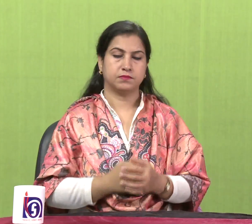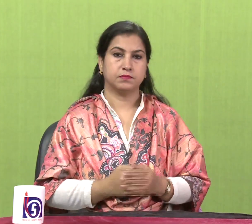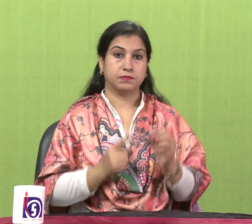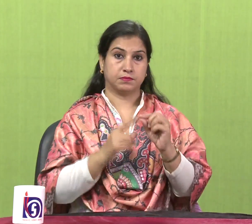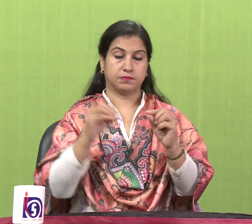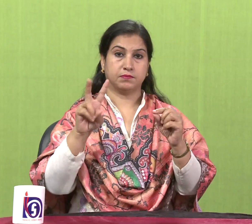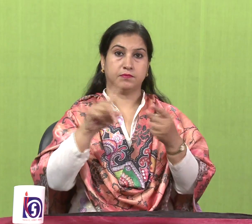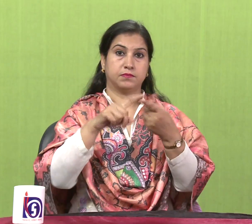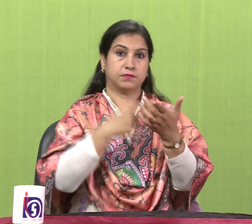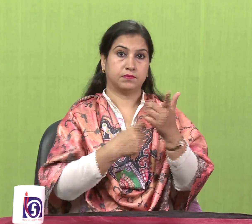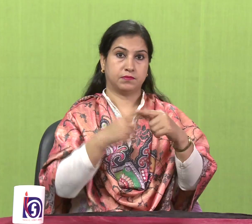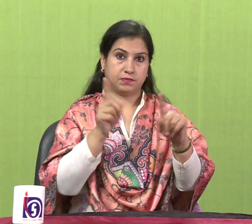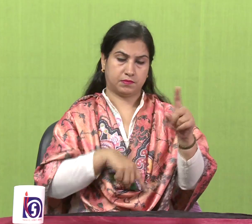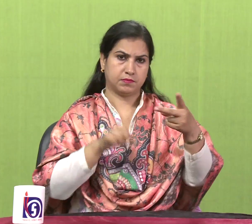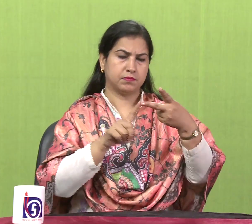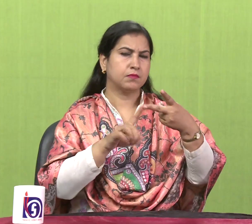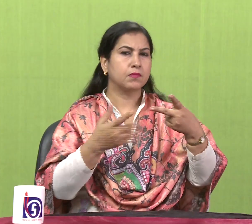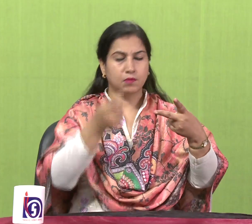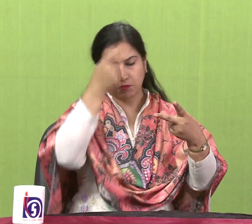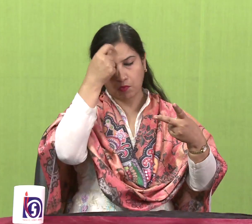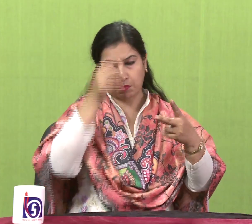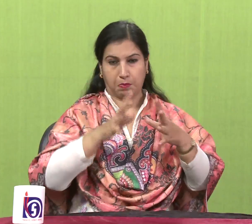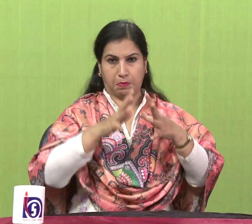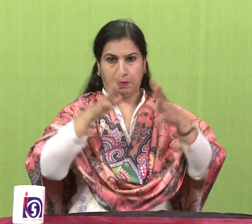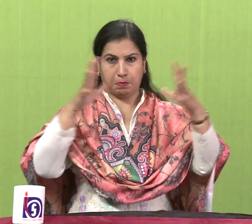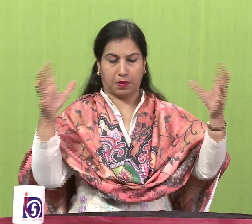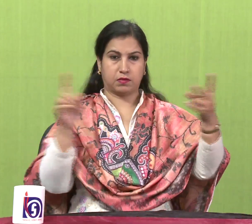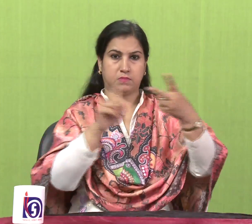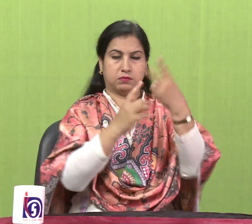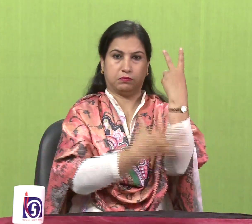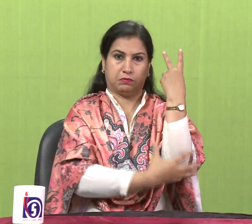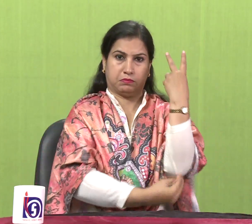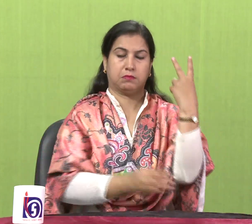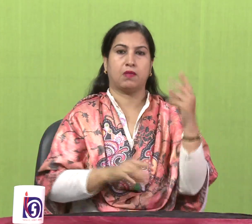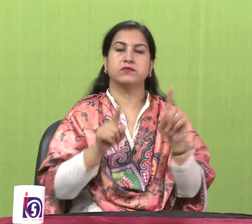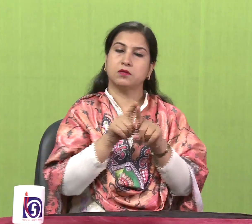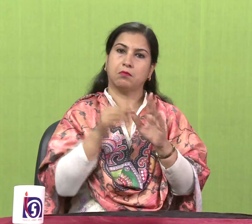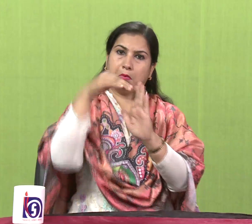Second is poverty. Poverty is also a cause of environmental degradation.